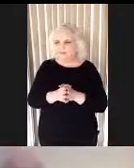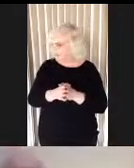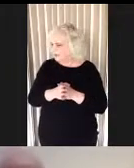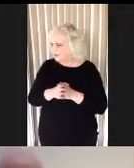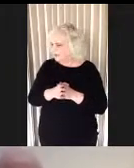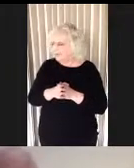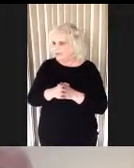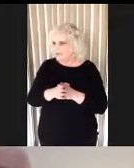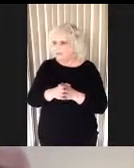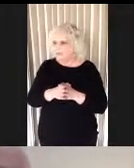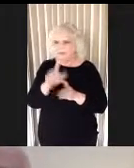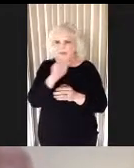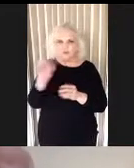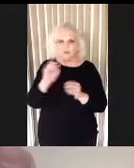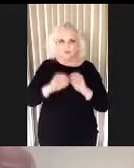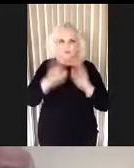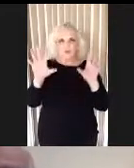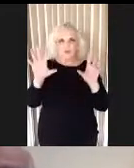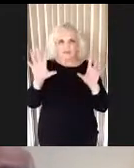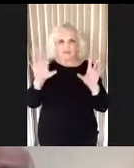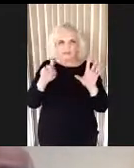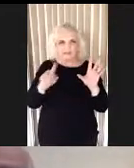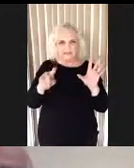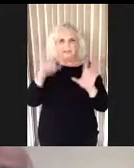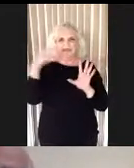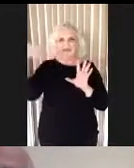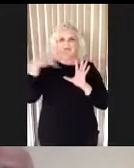Because it's too bright? No, it's glary.